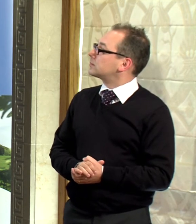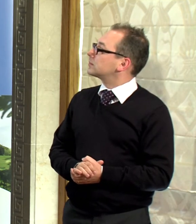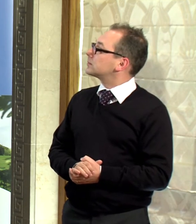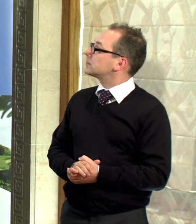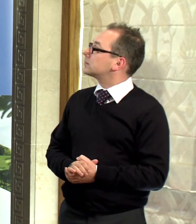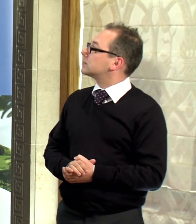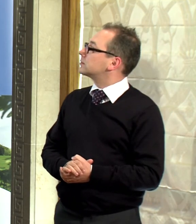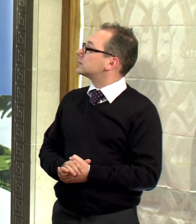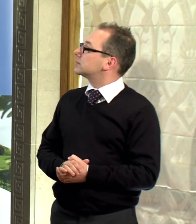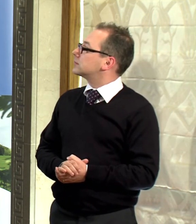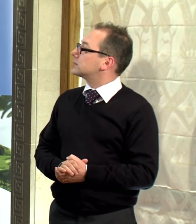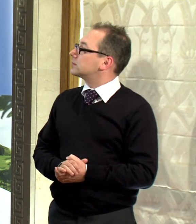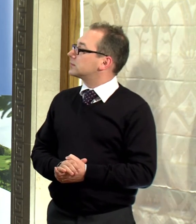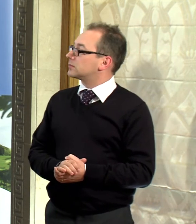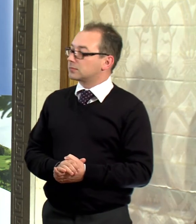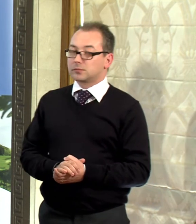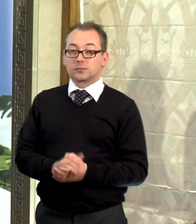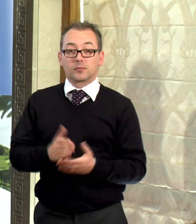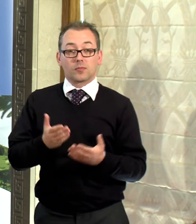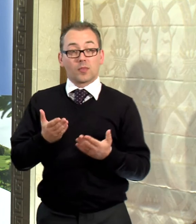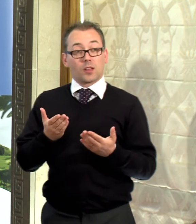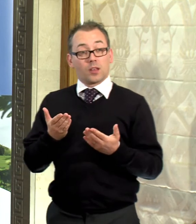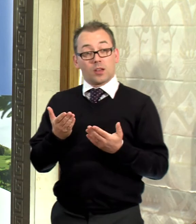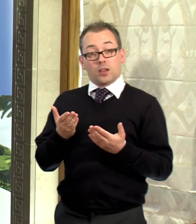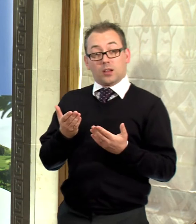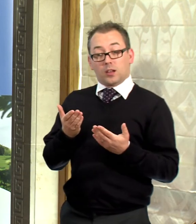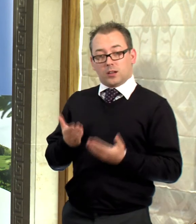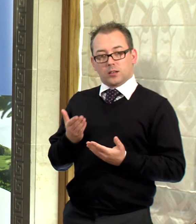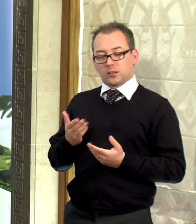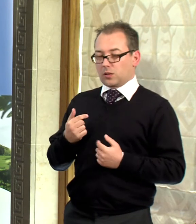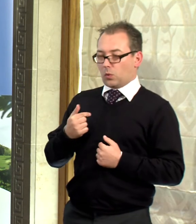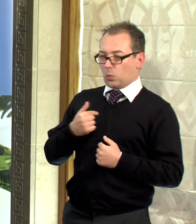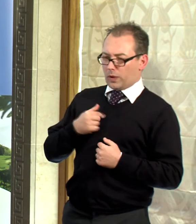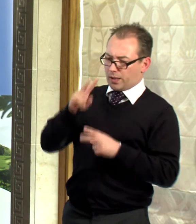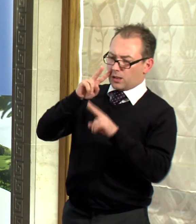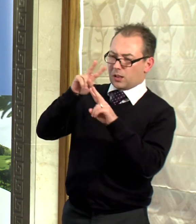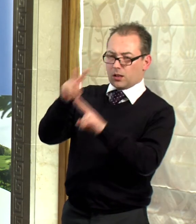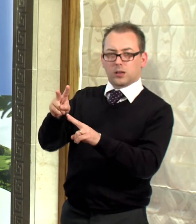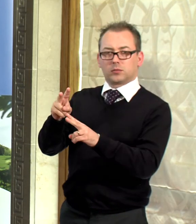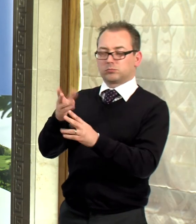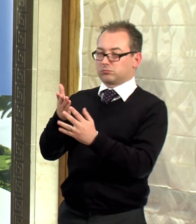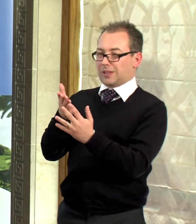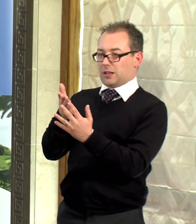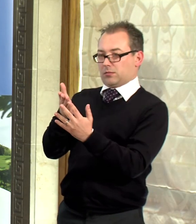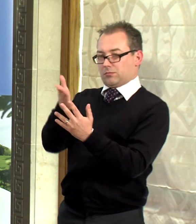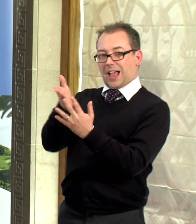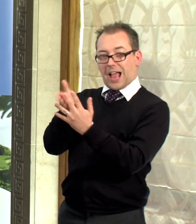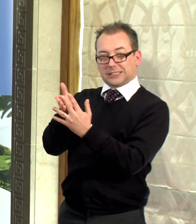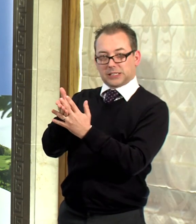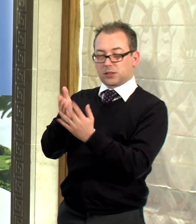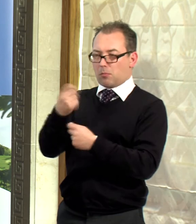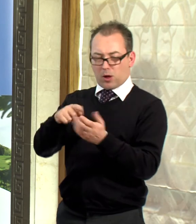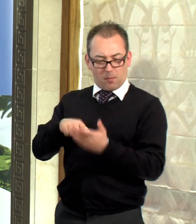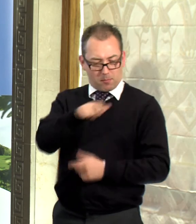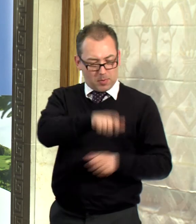How can we review our approach to access to empower people with varying visual and hearing ability